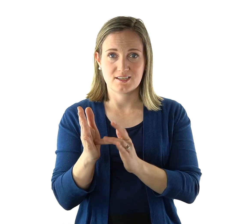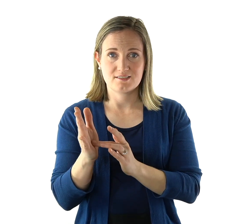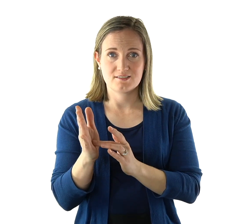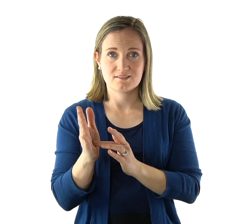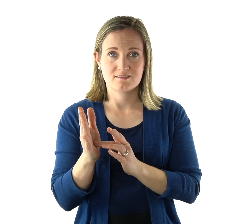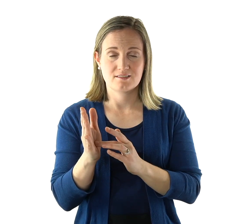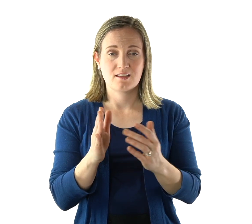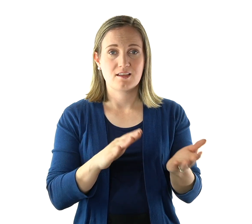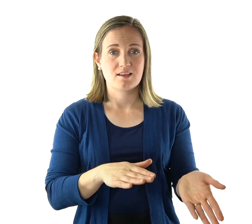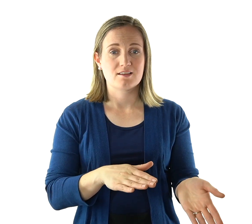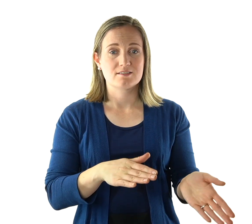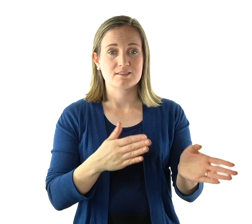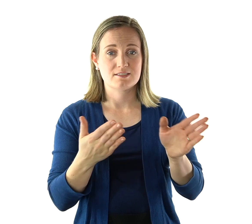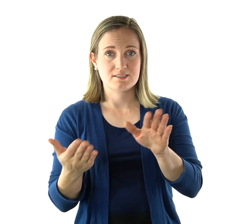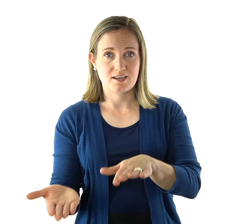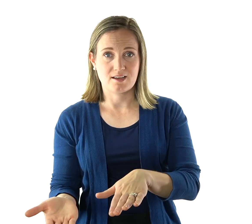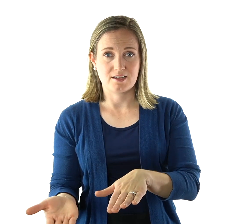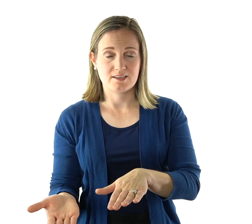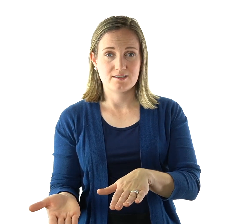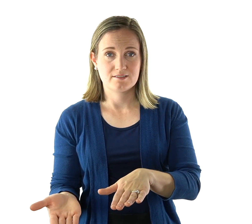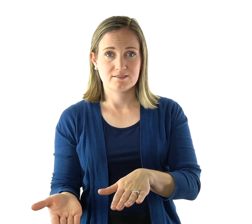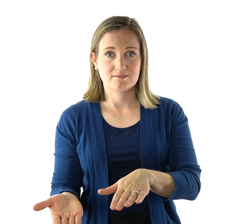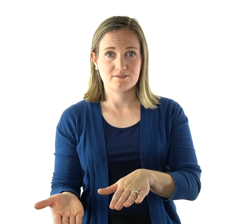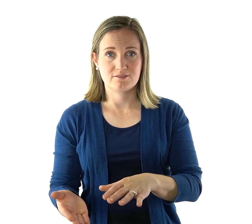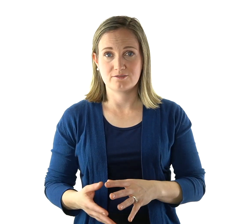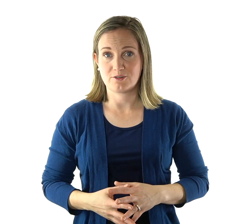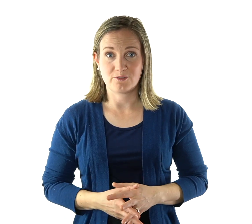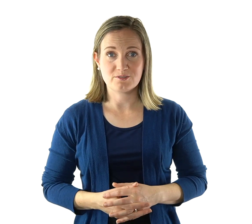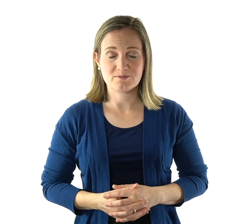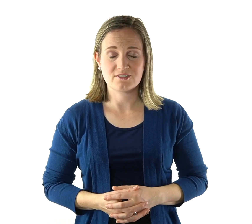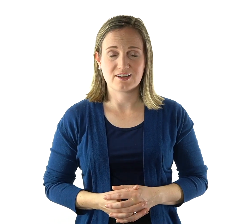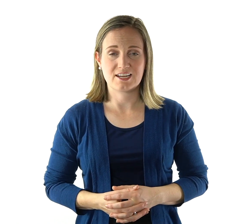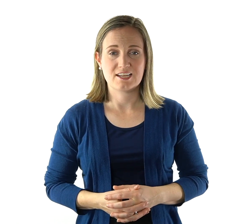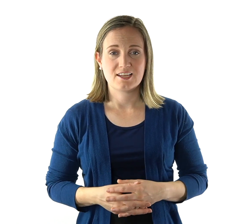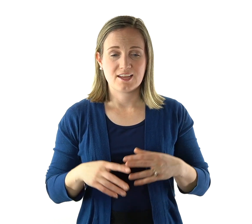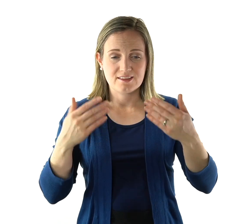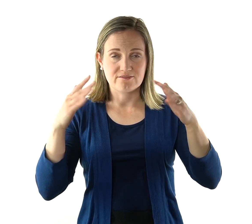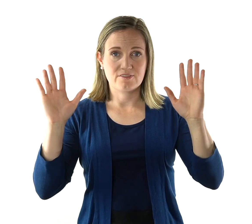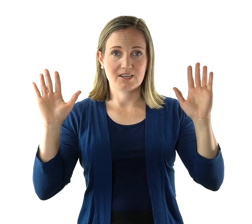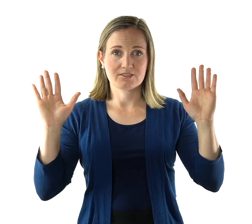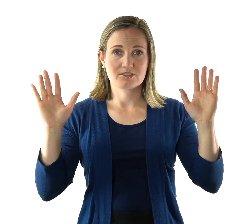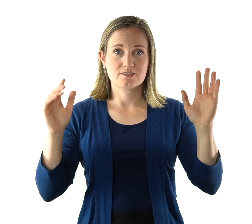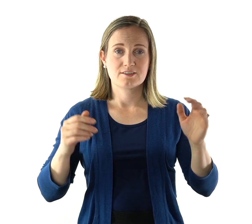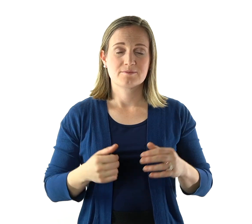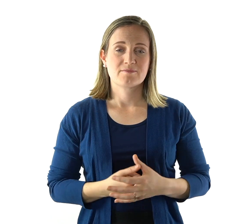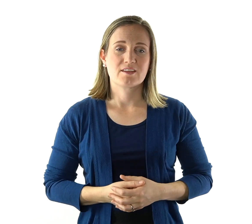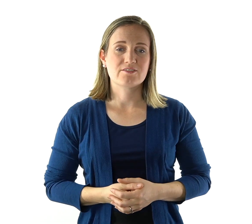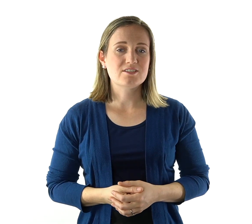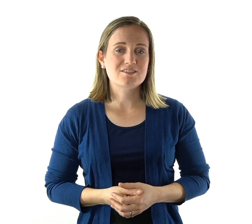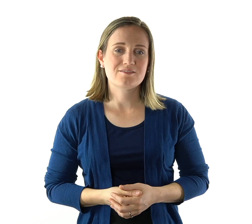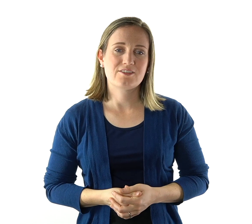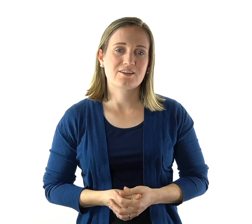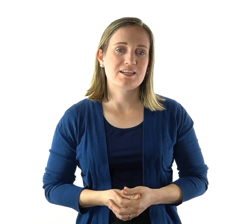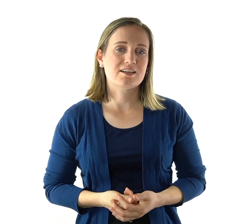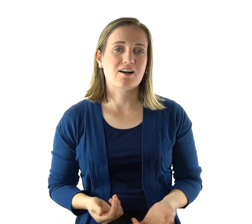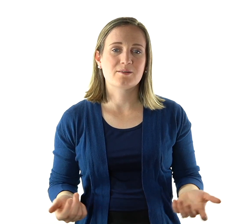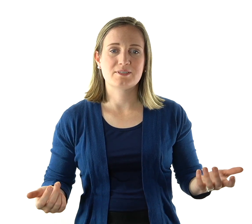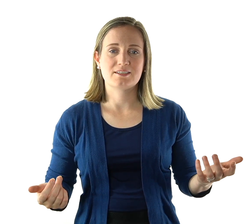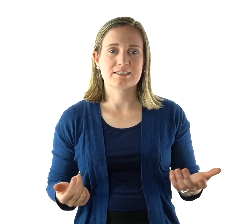Jesus, die, you know those ones already, and then finish. And finish is a very